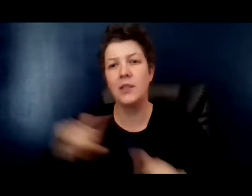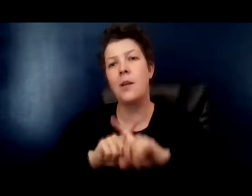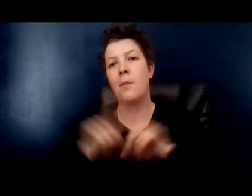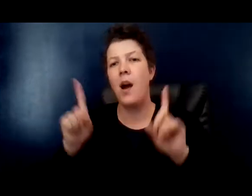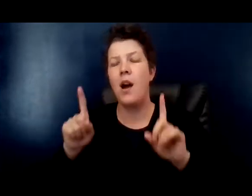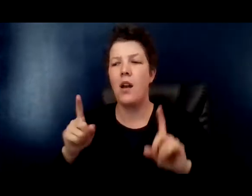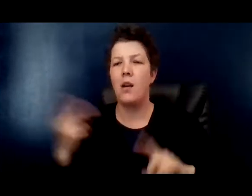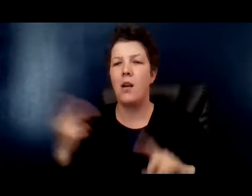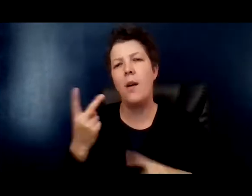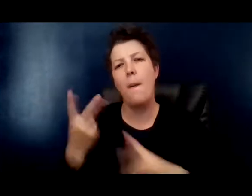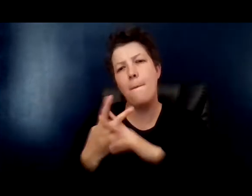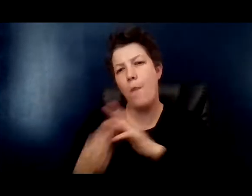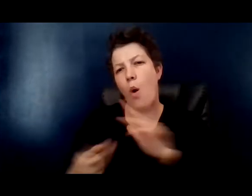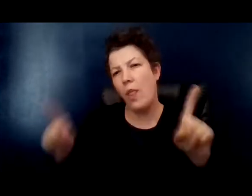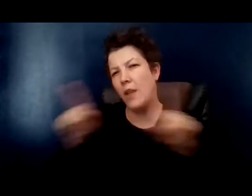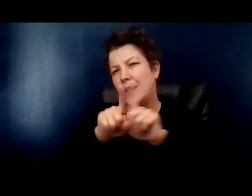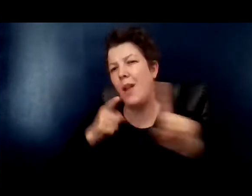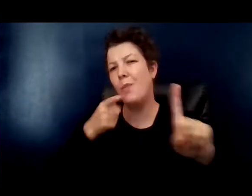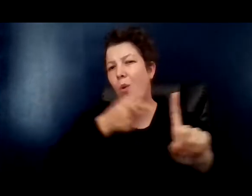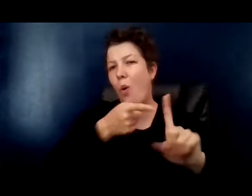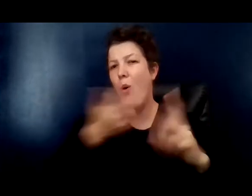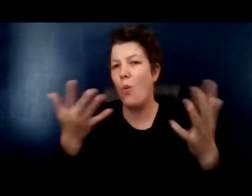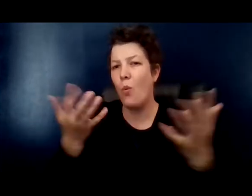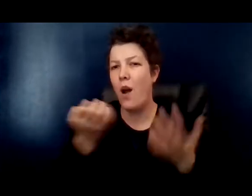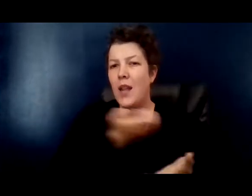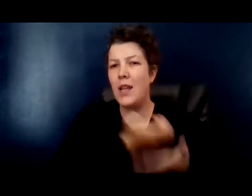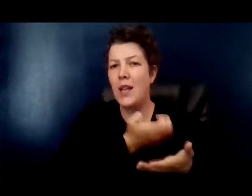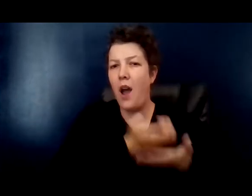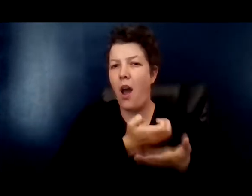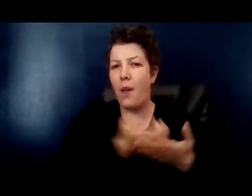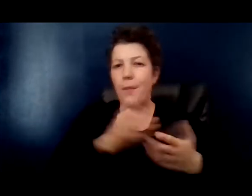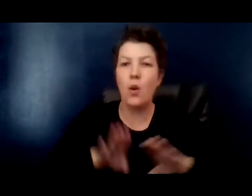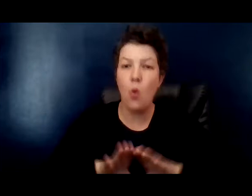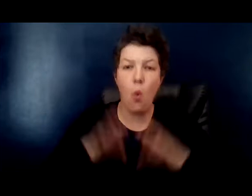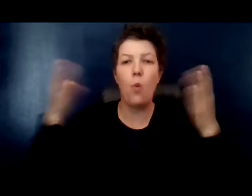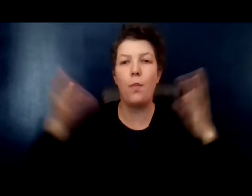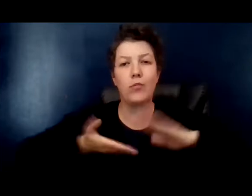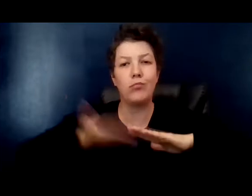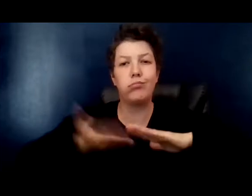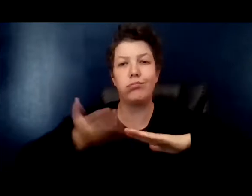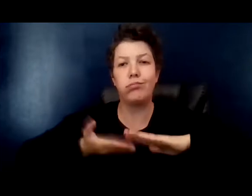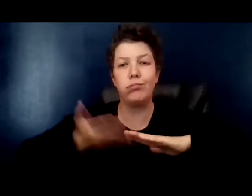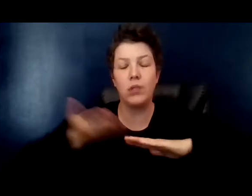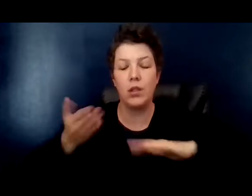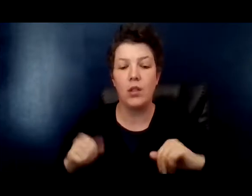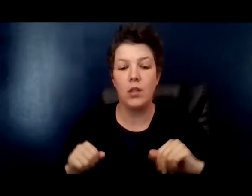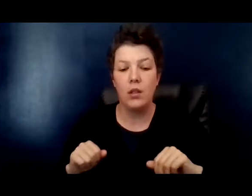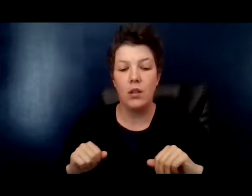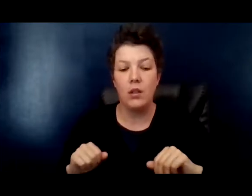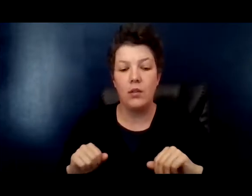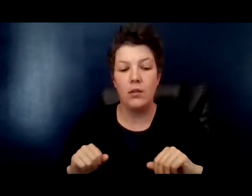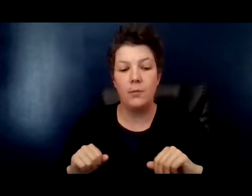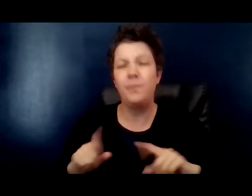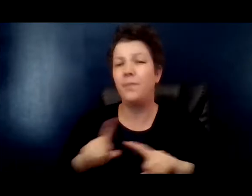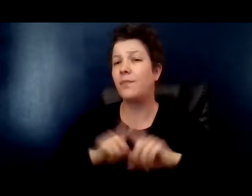up, I think. At least we all hope so, right? But I have a lot, and I want to emphasize, a lot of